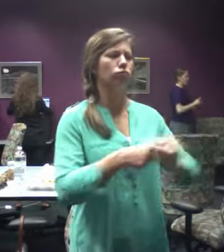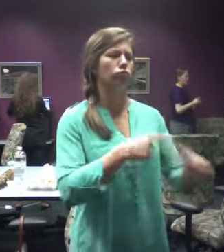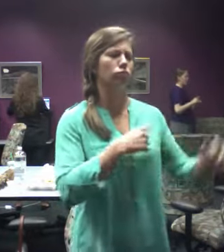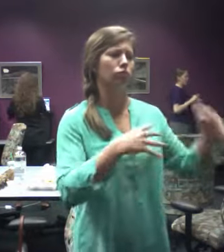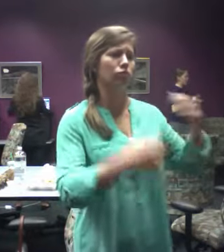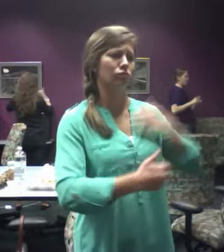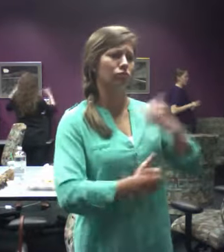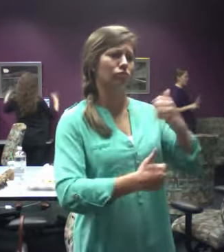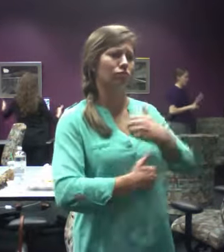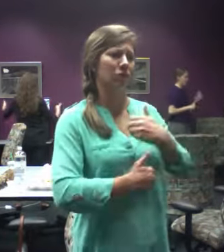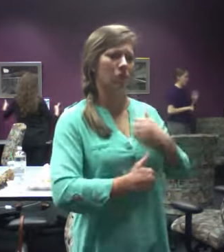Lacey?